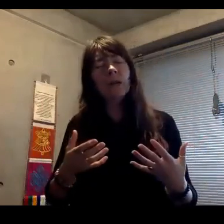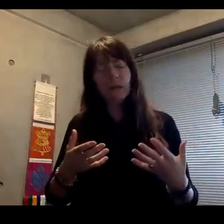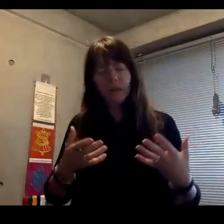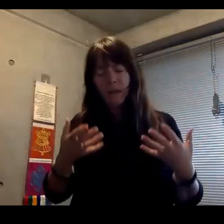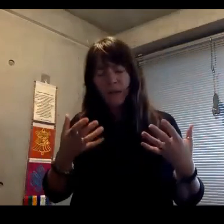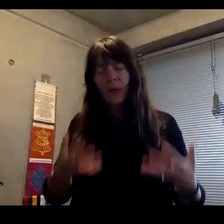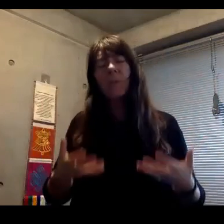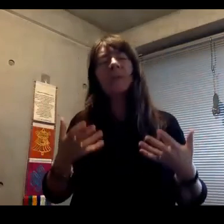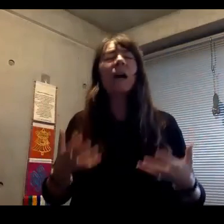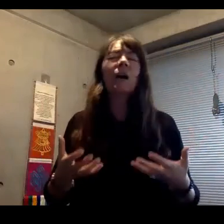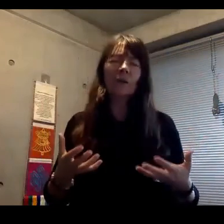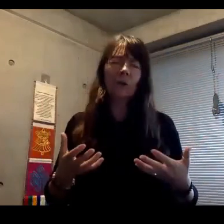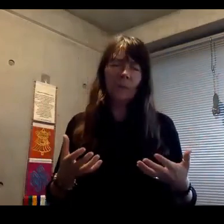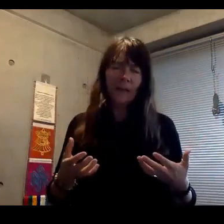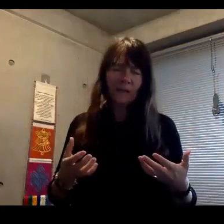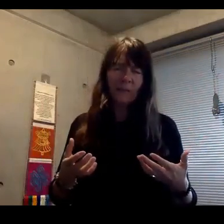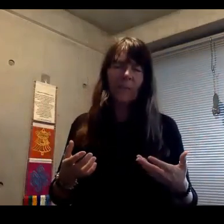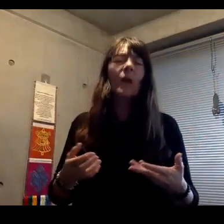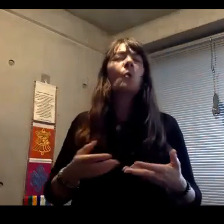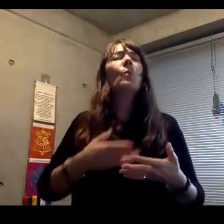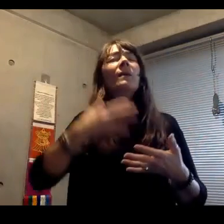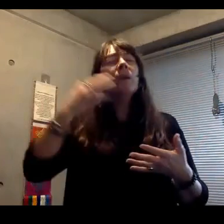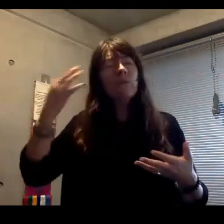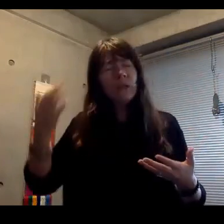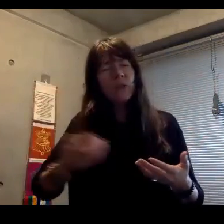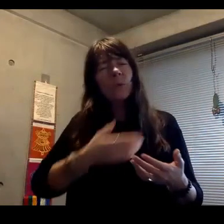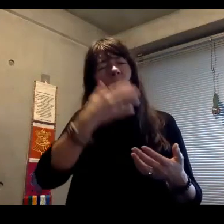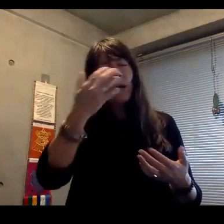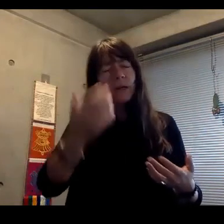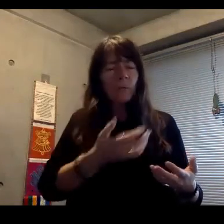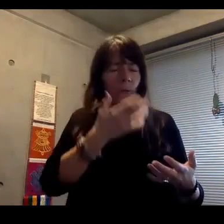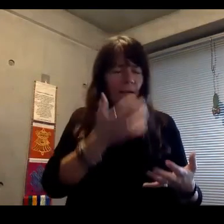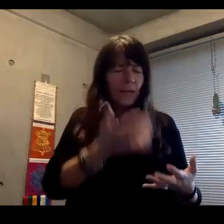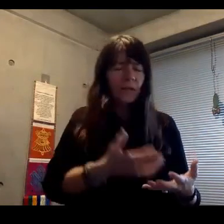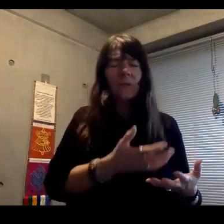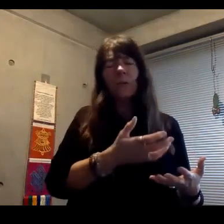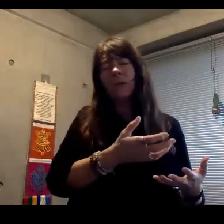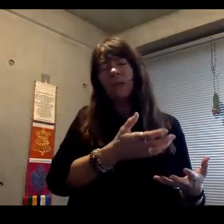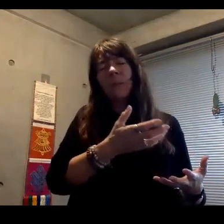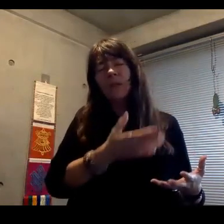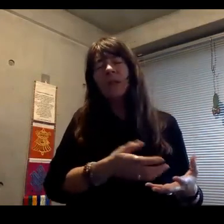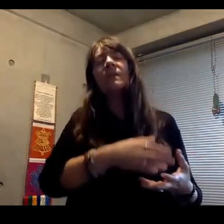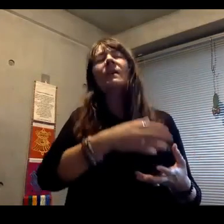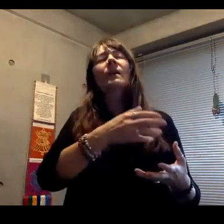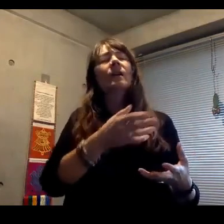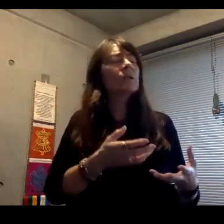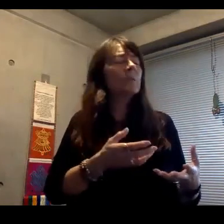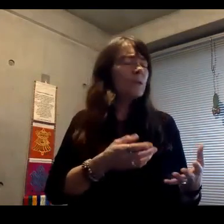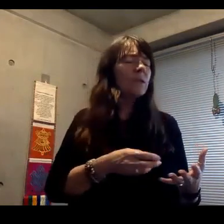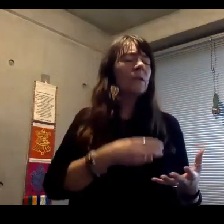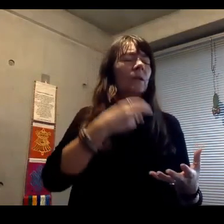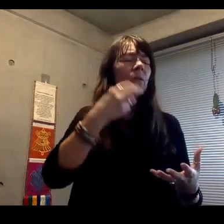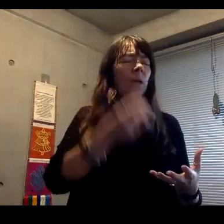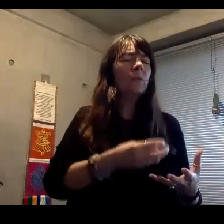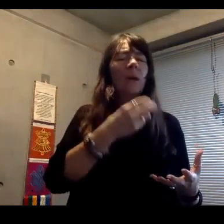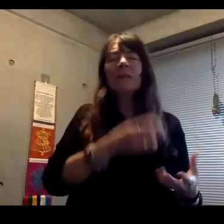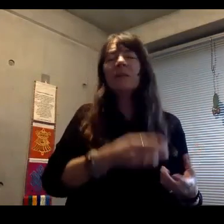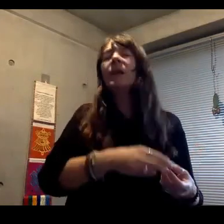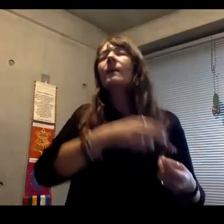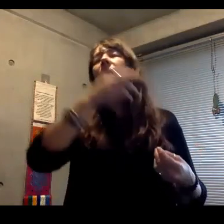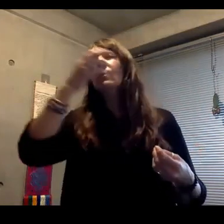human, the humans are in your place. When they're finished with one race or species, not species,